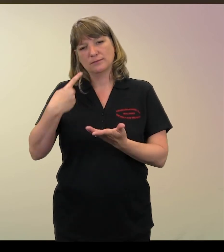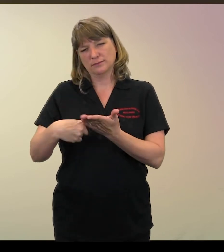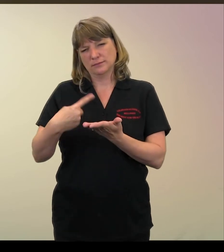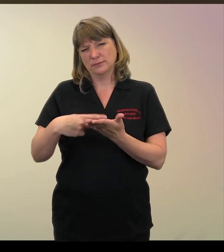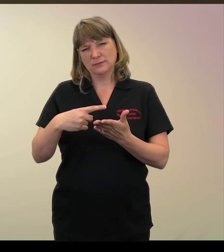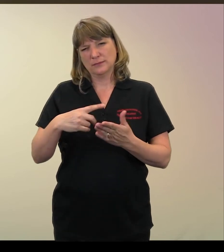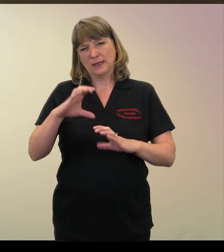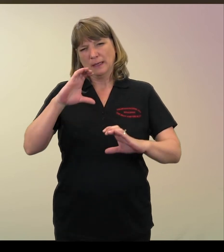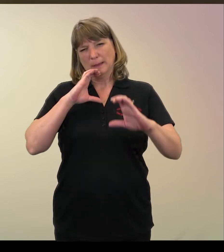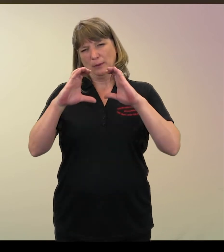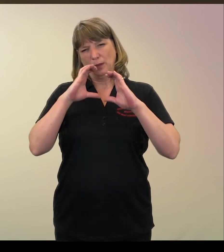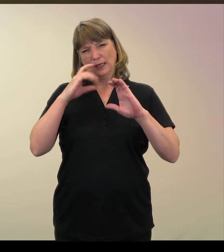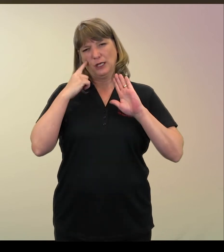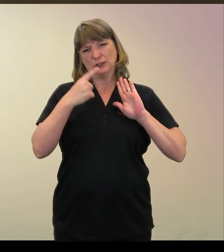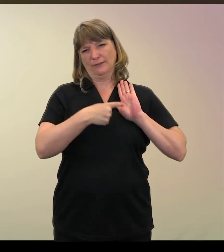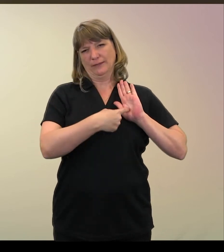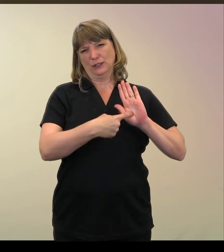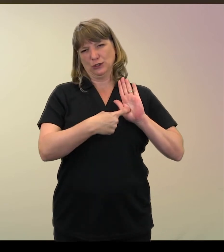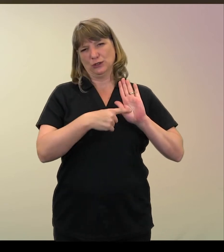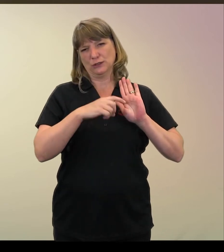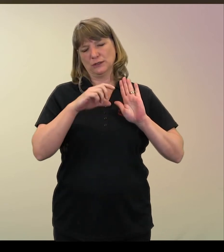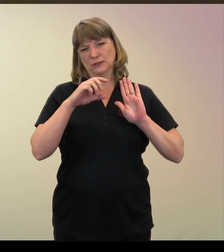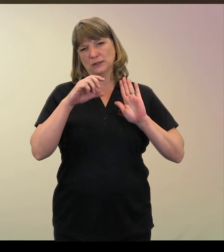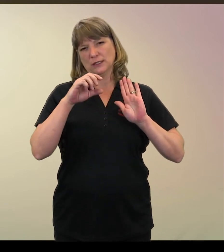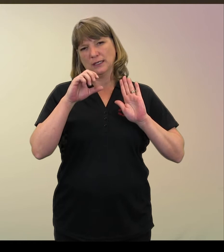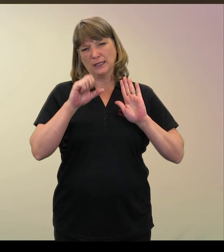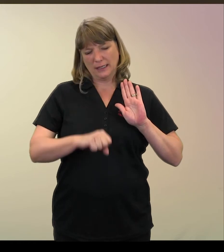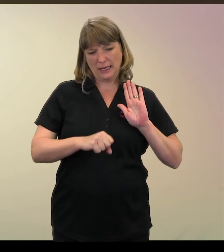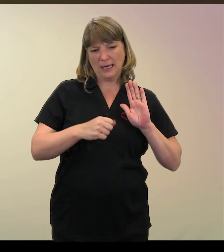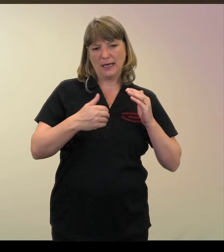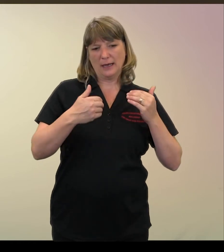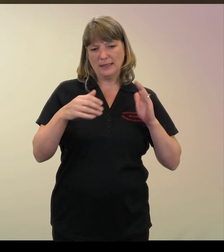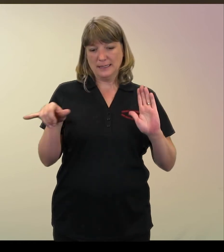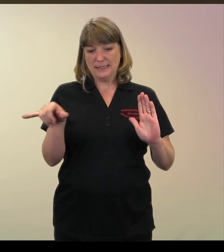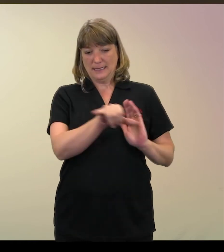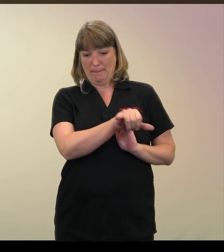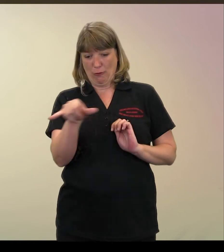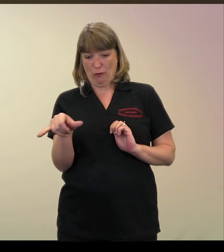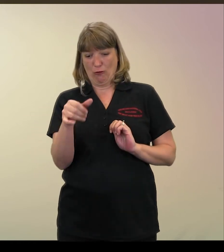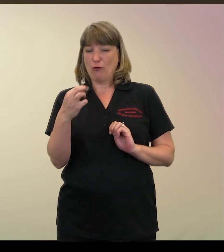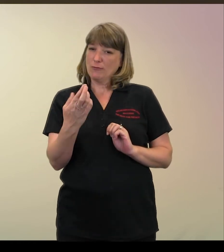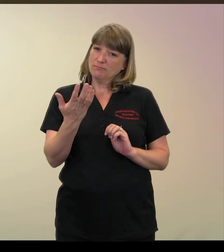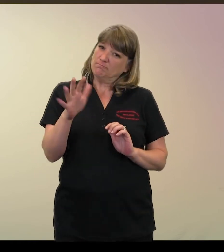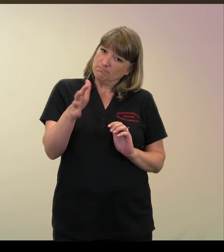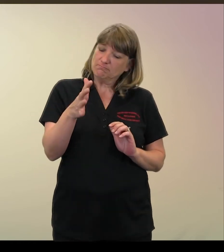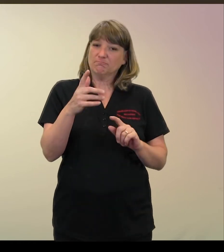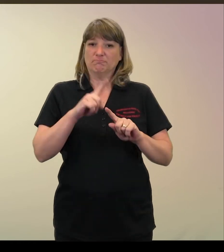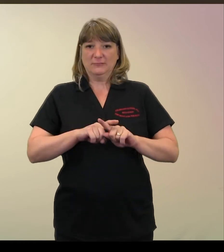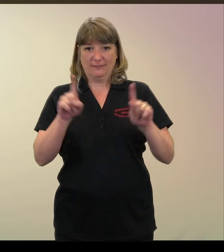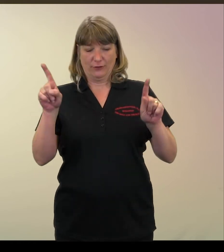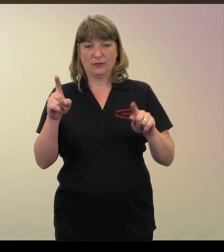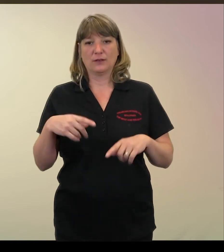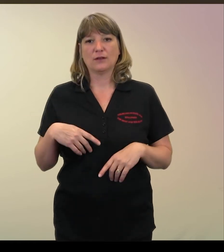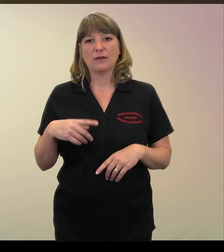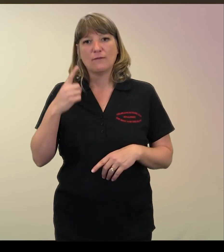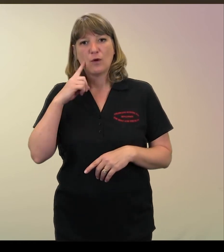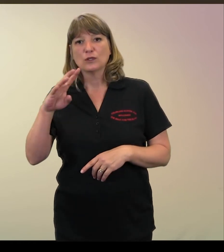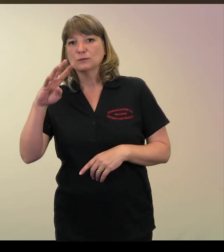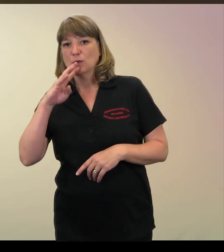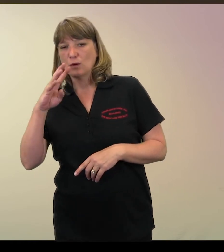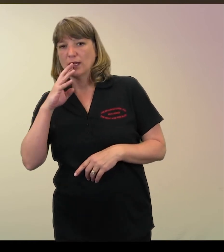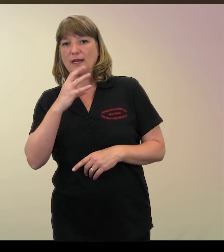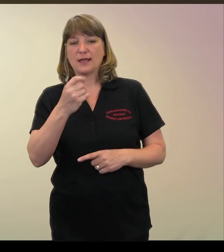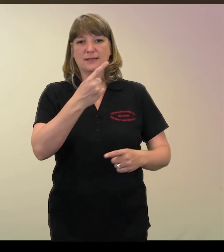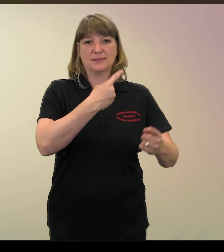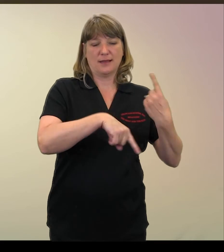talk about how the communication features of autism can present both similarly and slightly differently